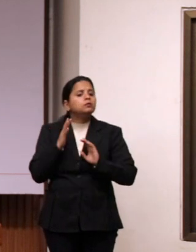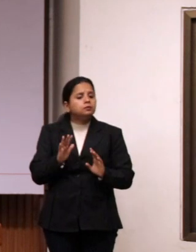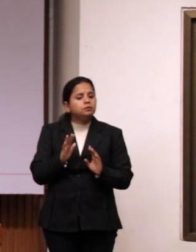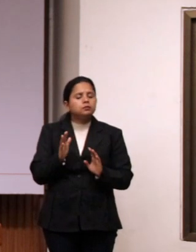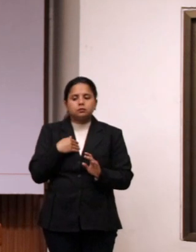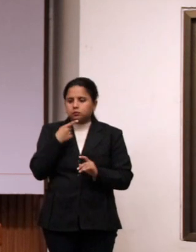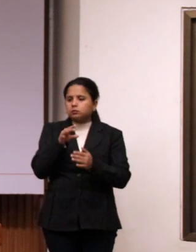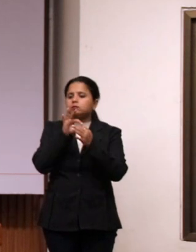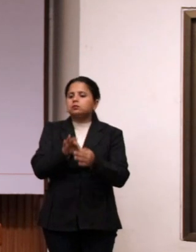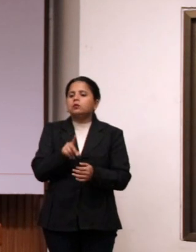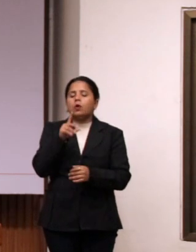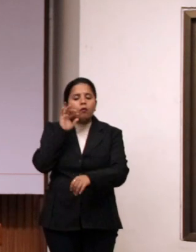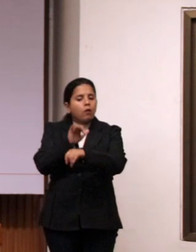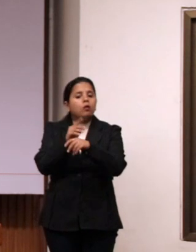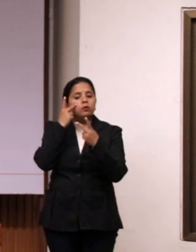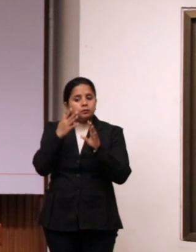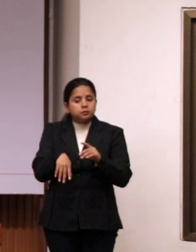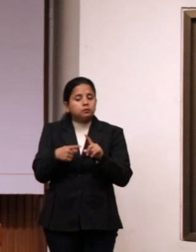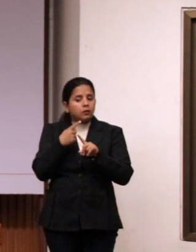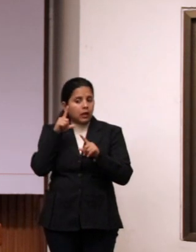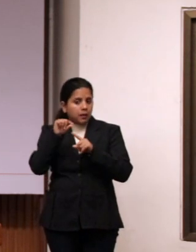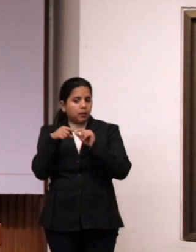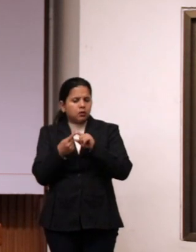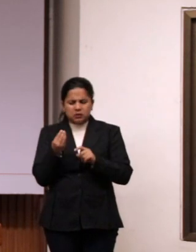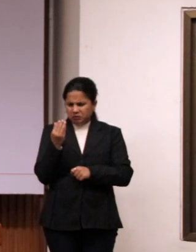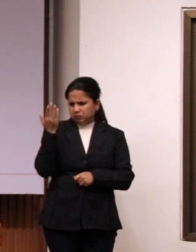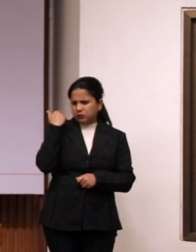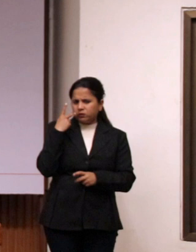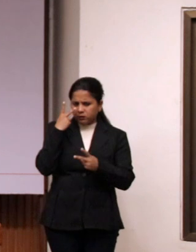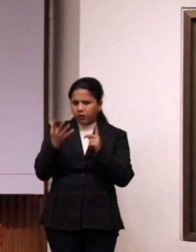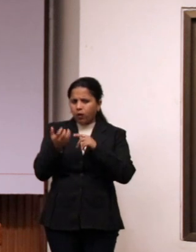recorded one spotted deer in Tilpat Valley Bharasti Park very recently.